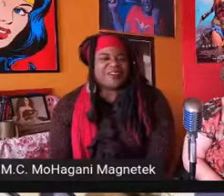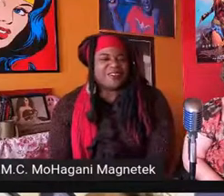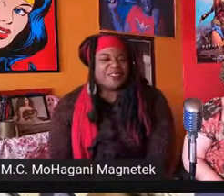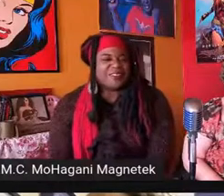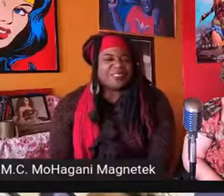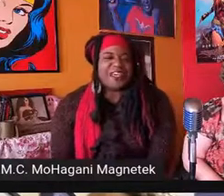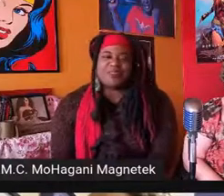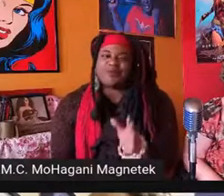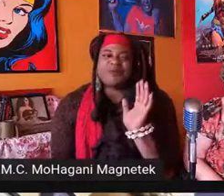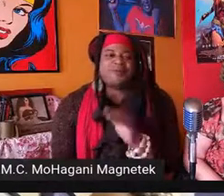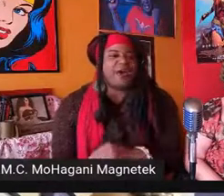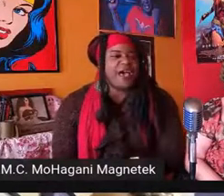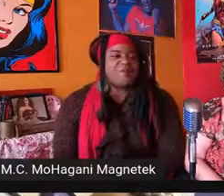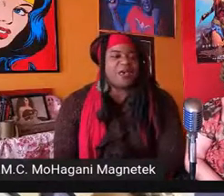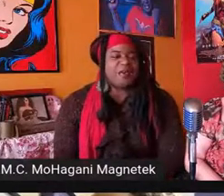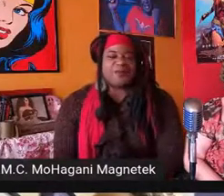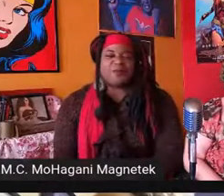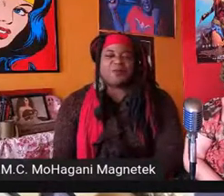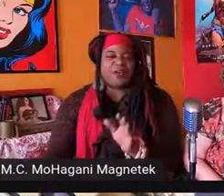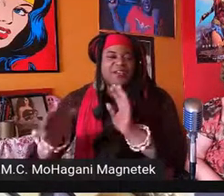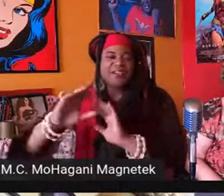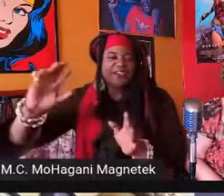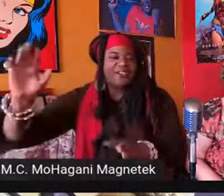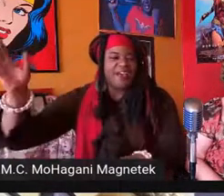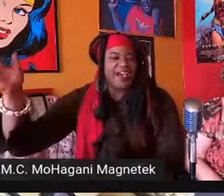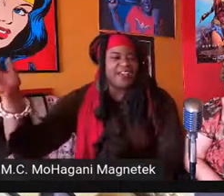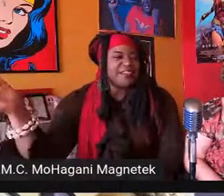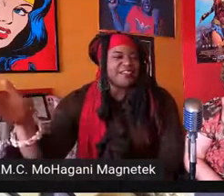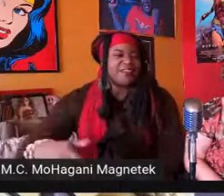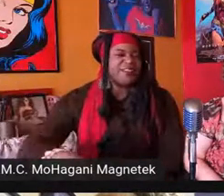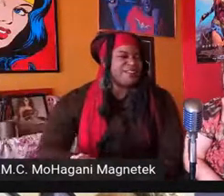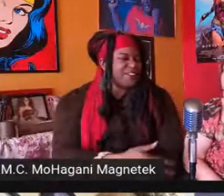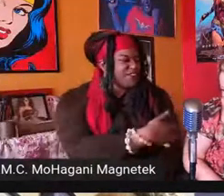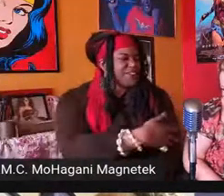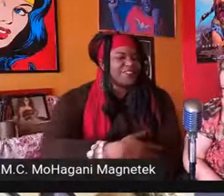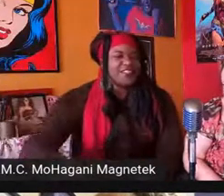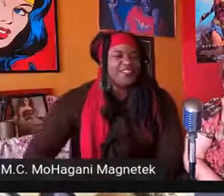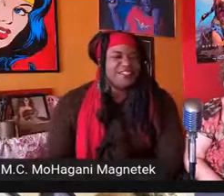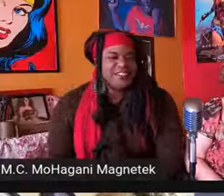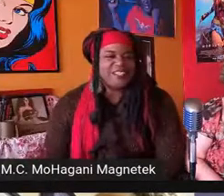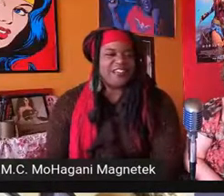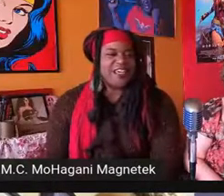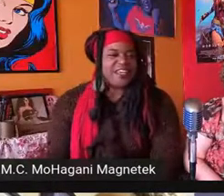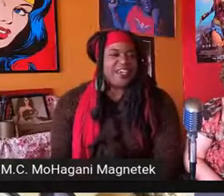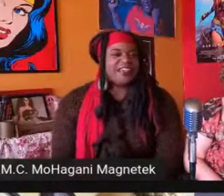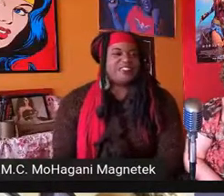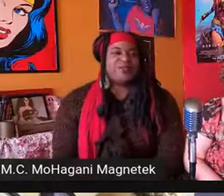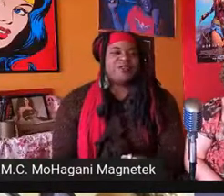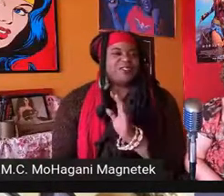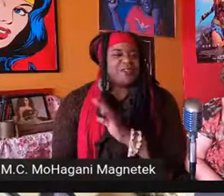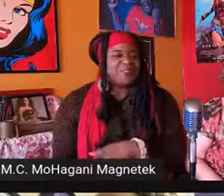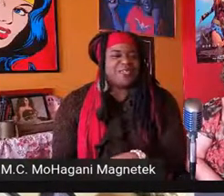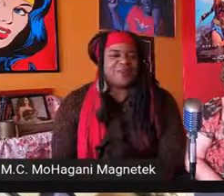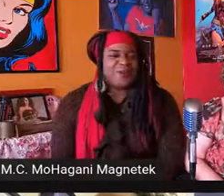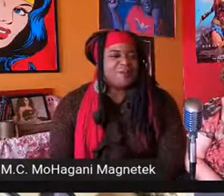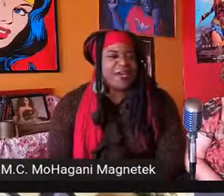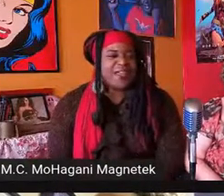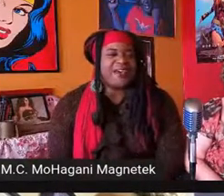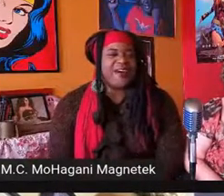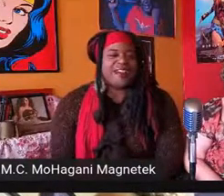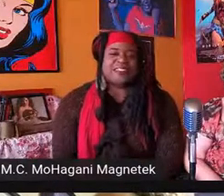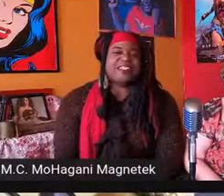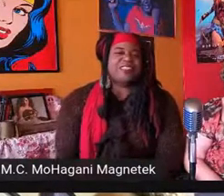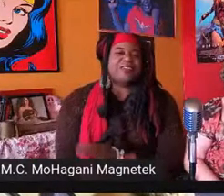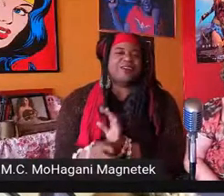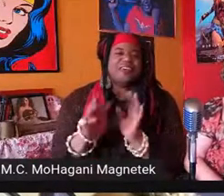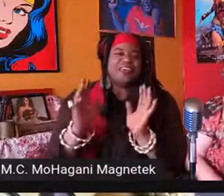ago, you know what I'm saying? There's a few people I had met before, but, you know, Heidi, Nikki, you know what I'm saying? Titanic Anderson, you know what I'm saying? We go back like